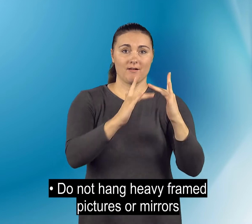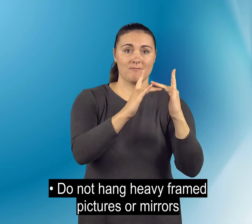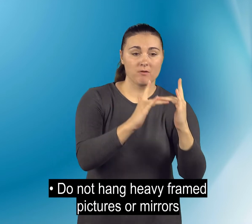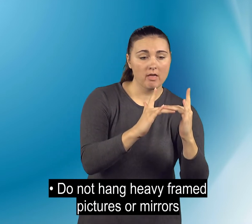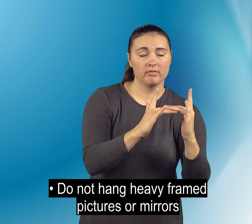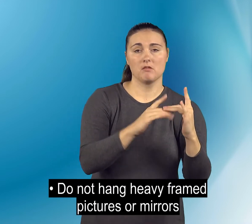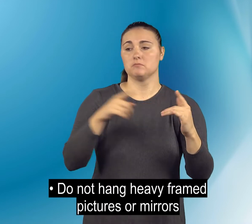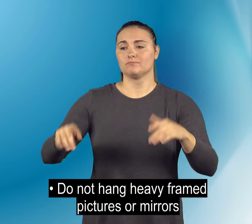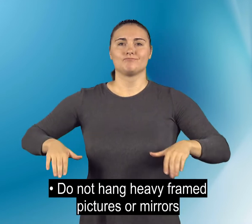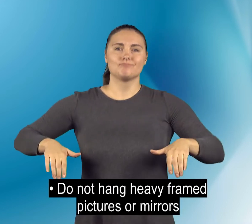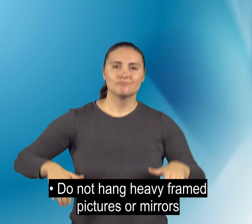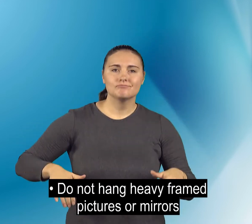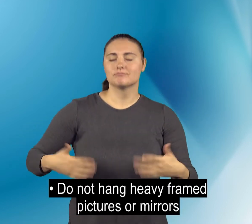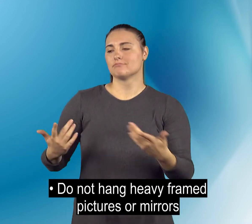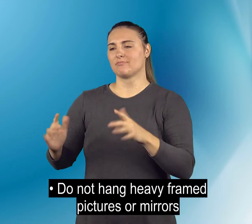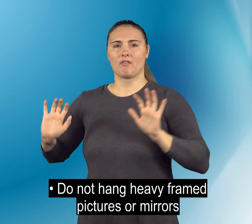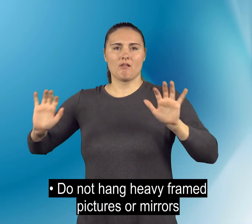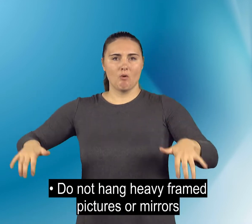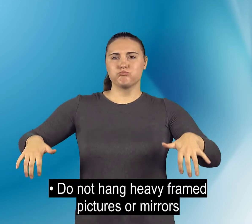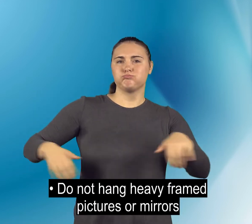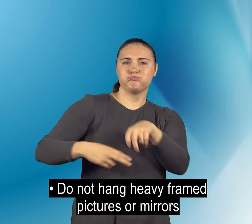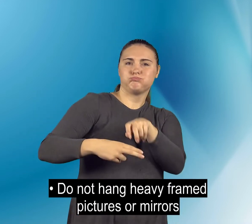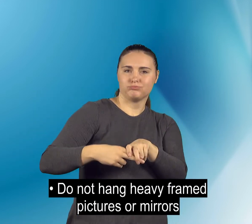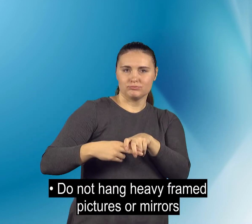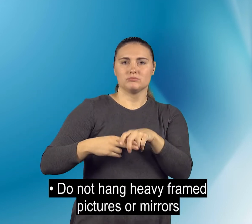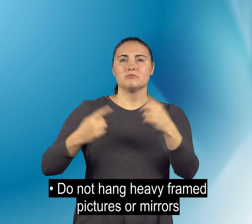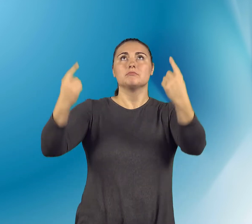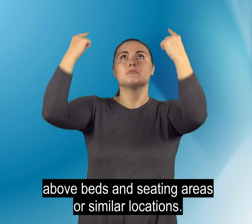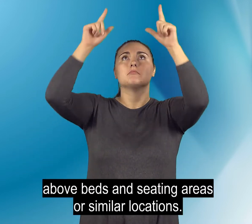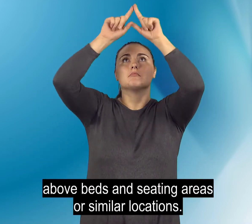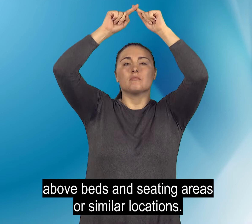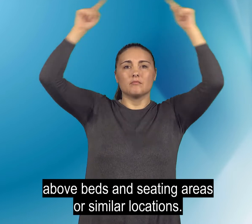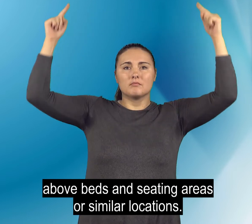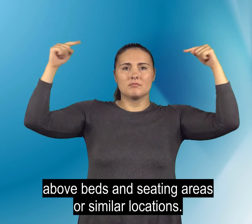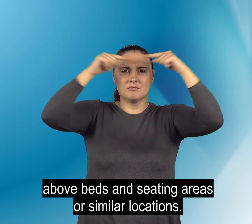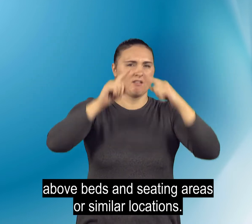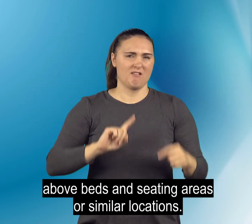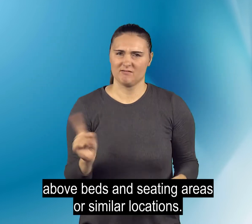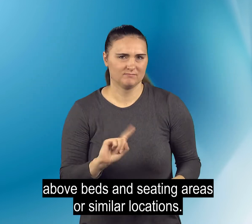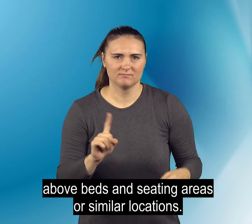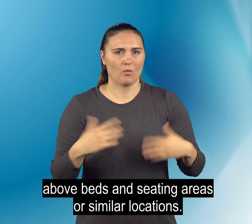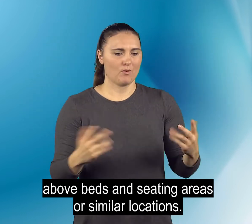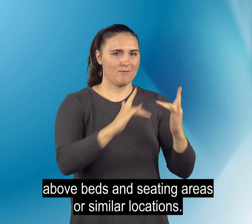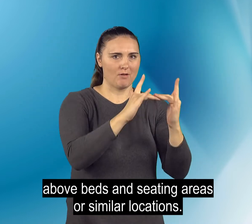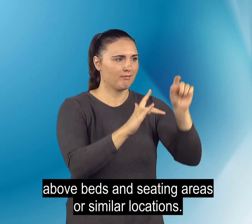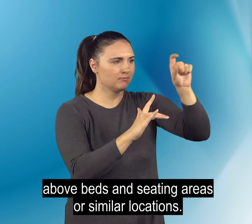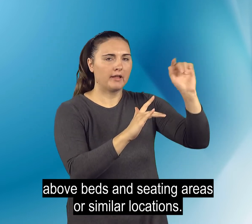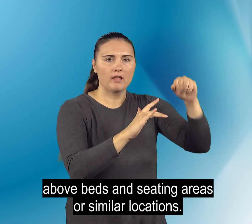Do not hang heavy framed pictures or mirrors above beds and sitting areas or similar locations.